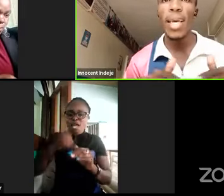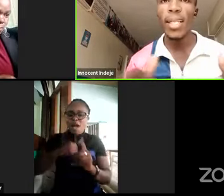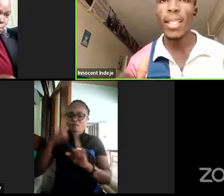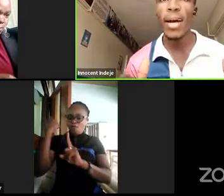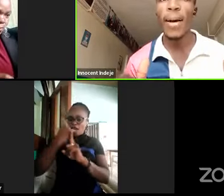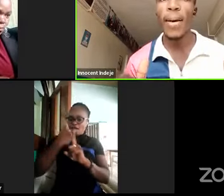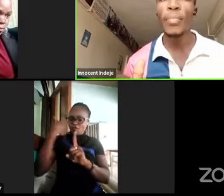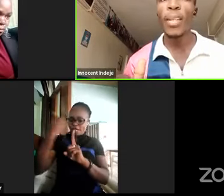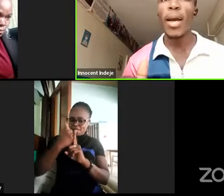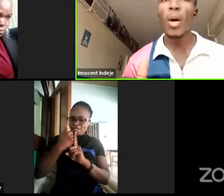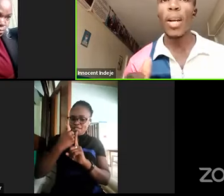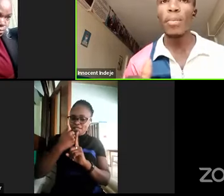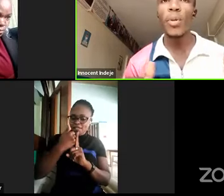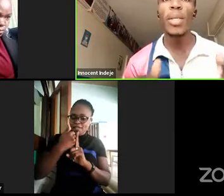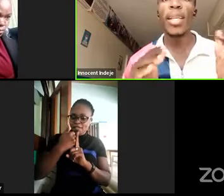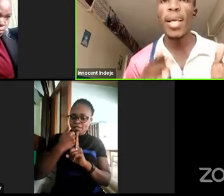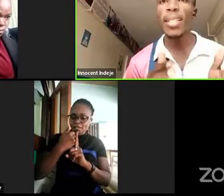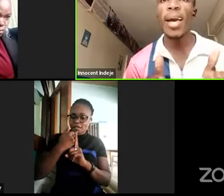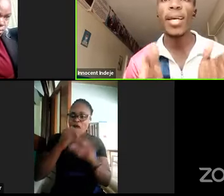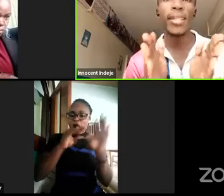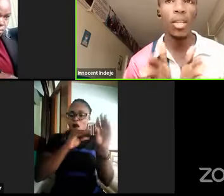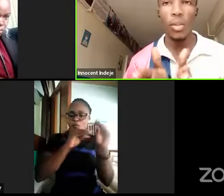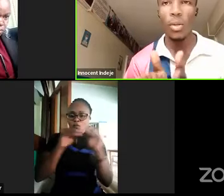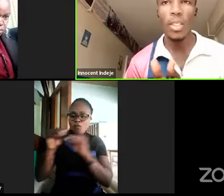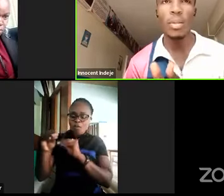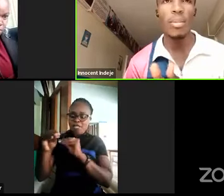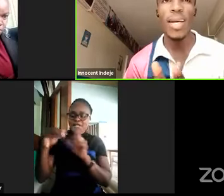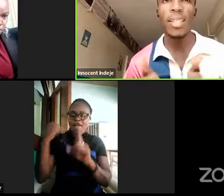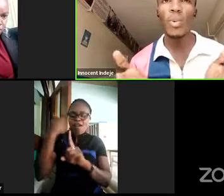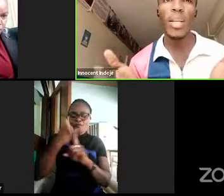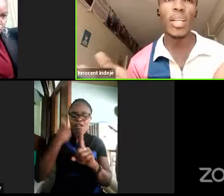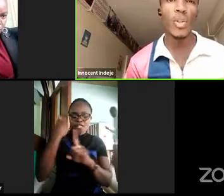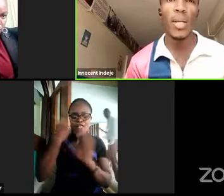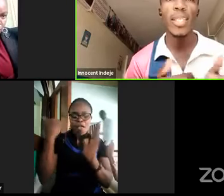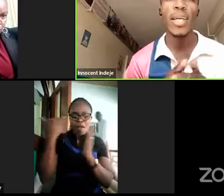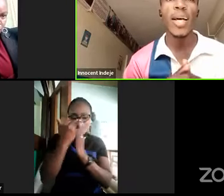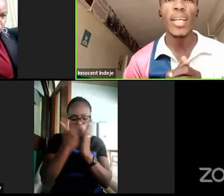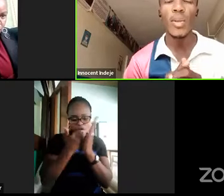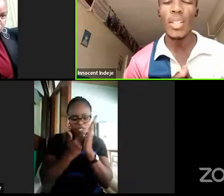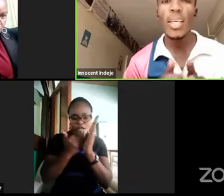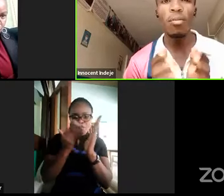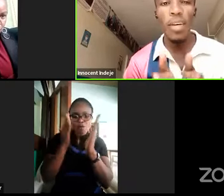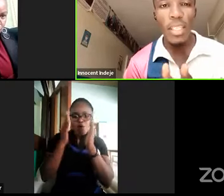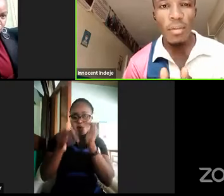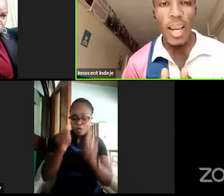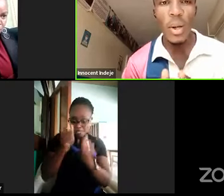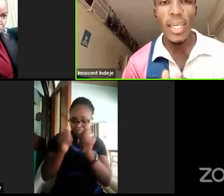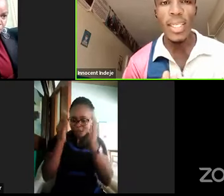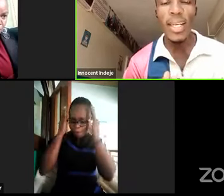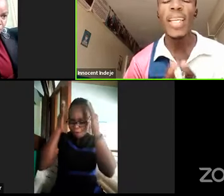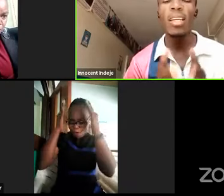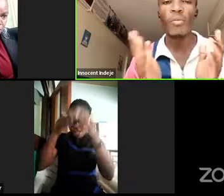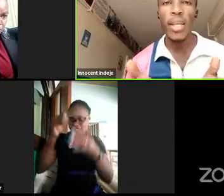health corruption in healthcare and educational system. And this will ensure that resources are effectively allocated and